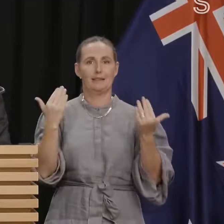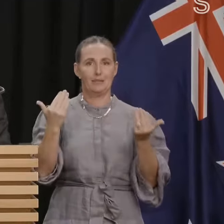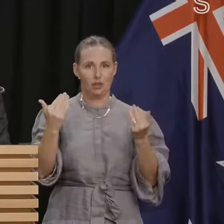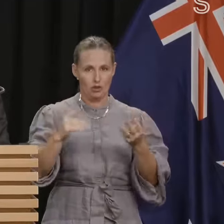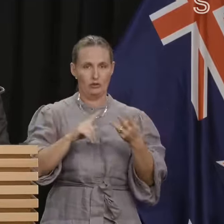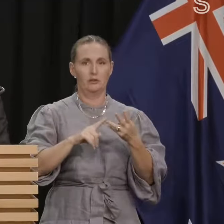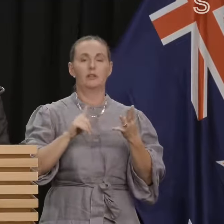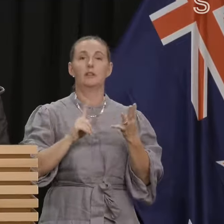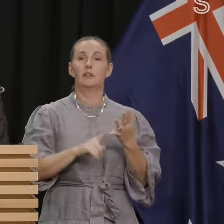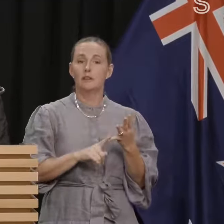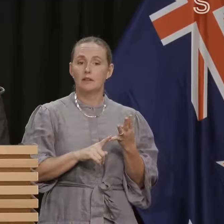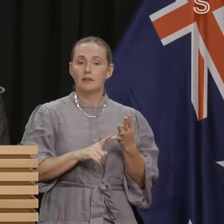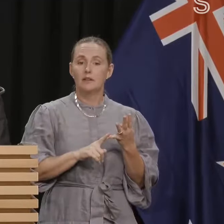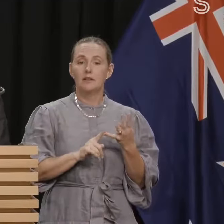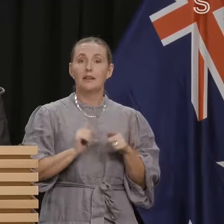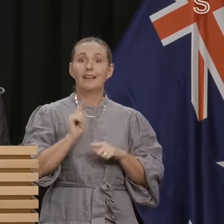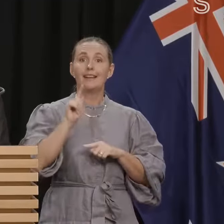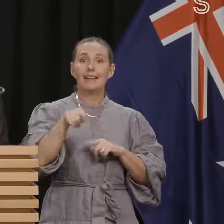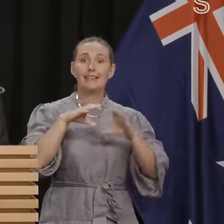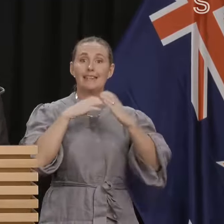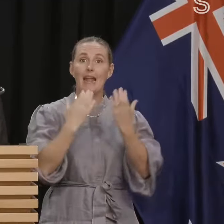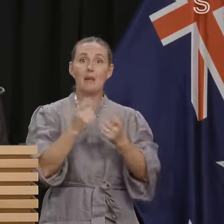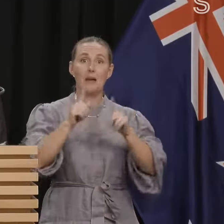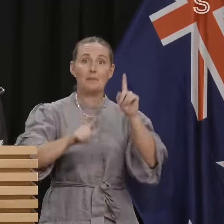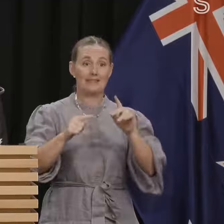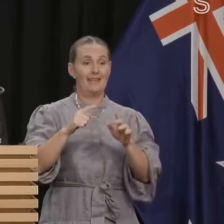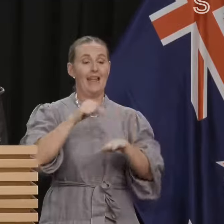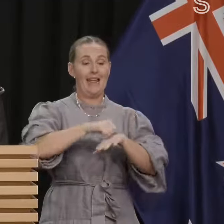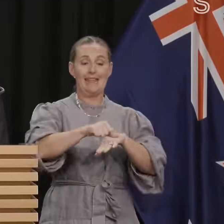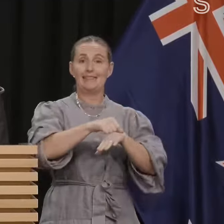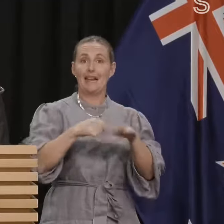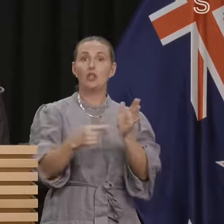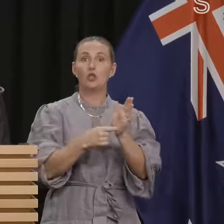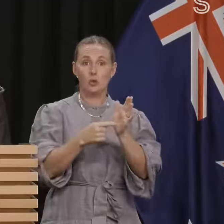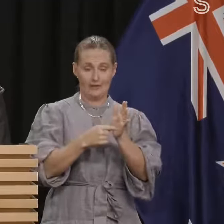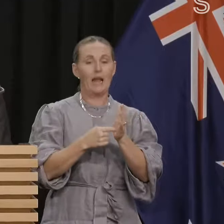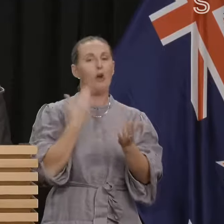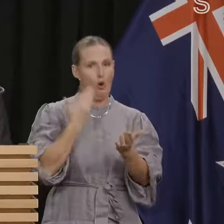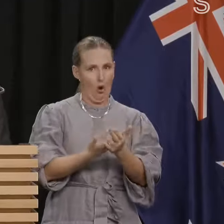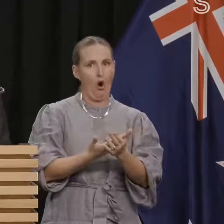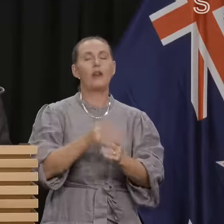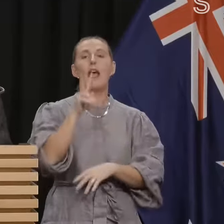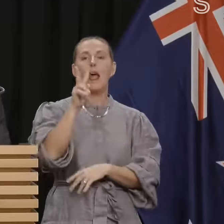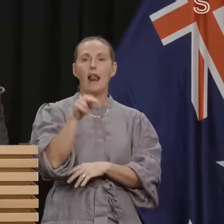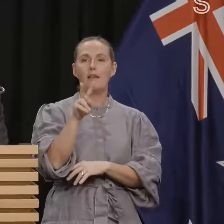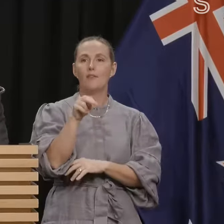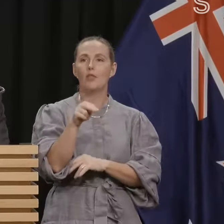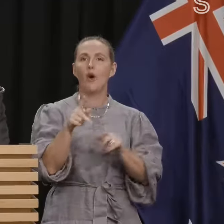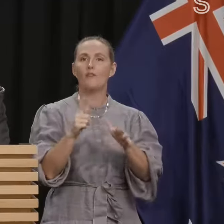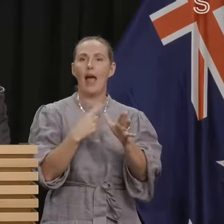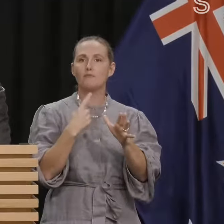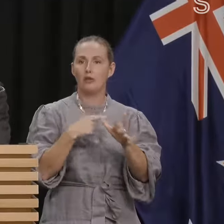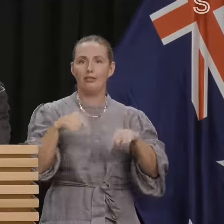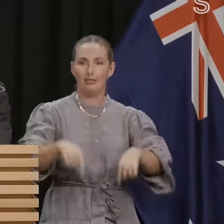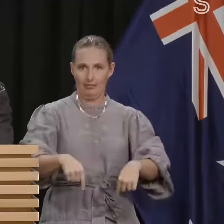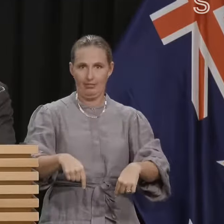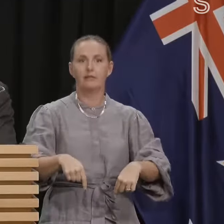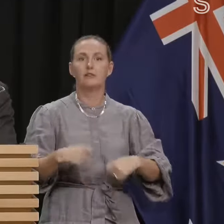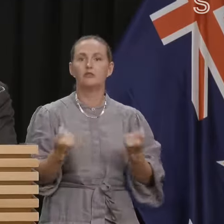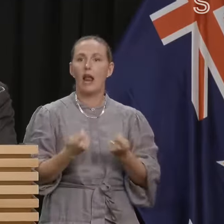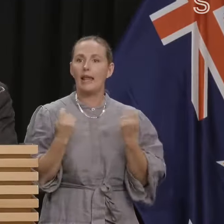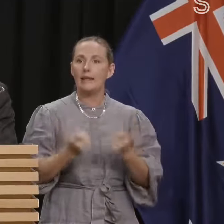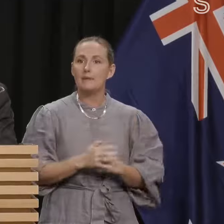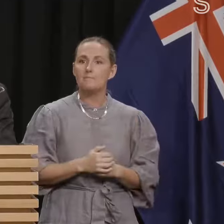and next will be on Easter Tuesday, the 11th of April. Happy to open up for questions. You said